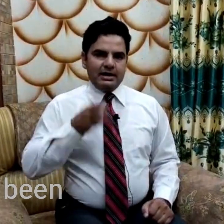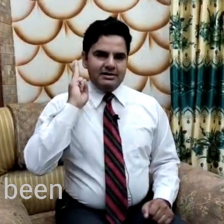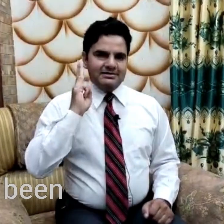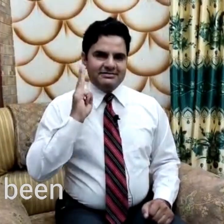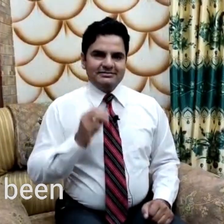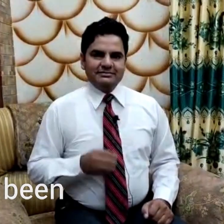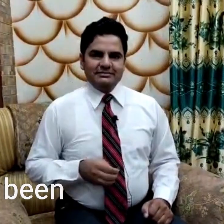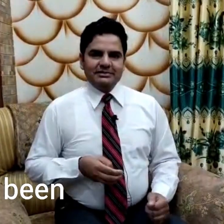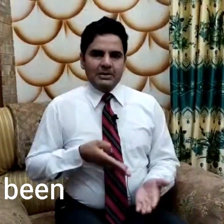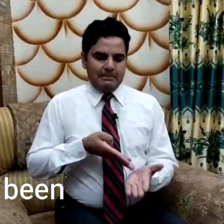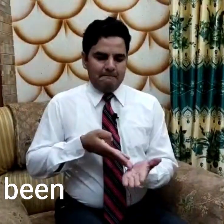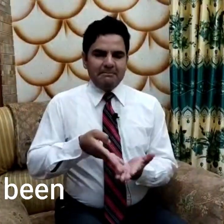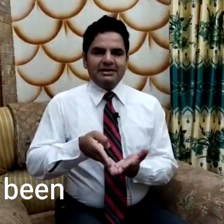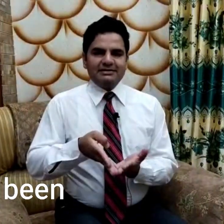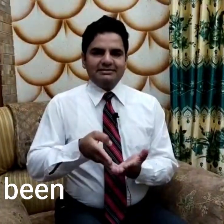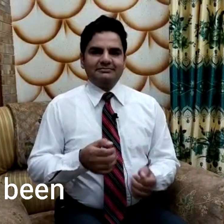had been,